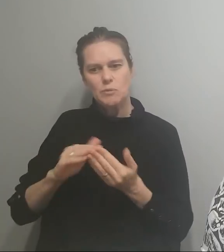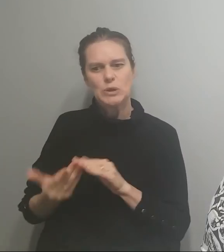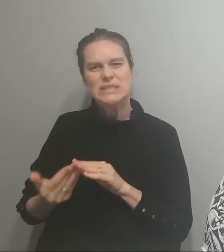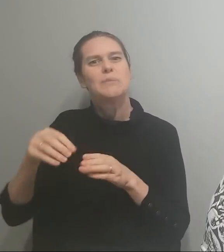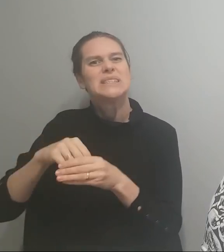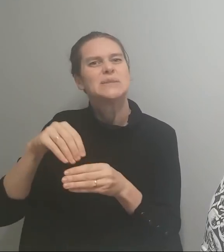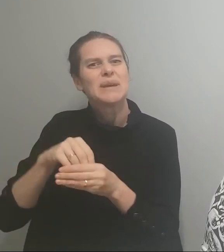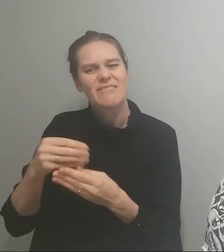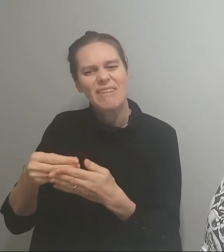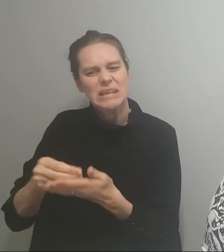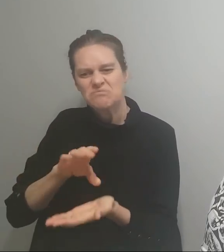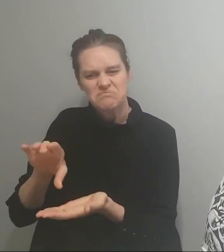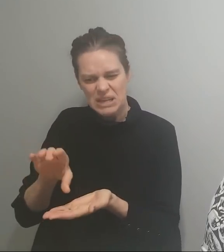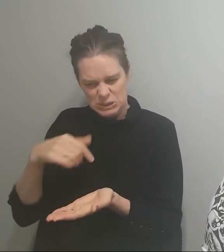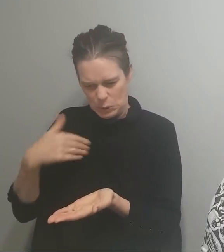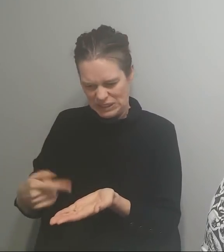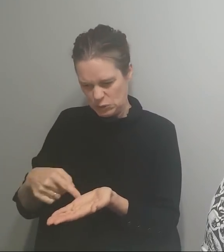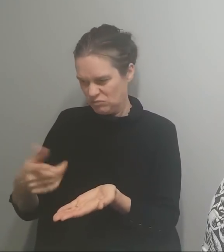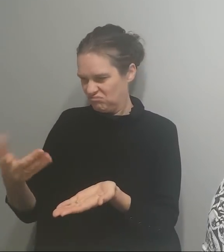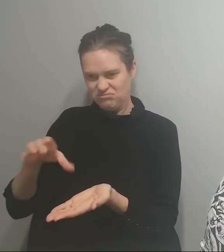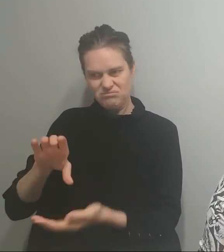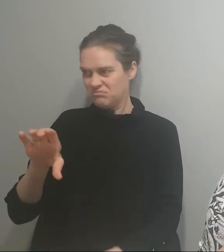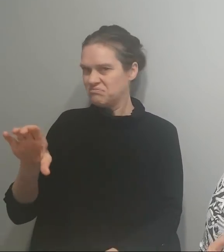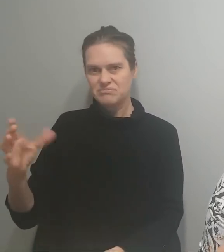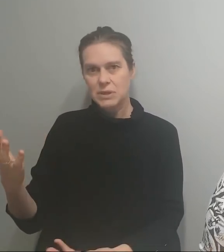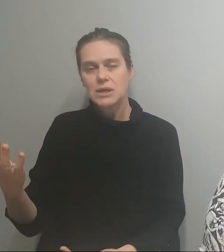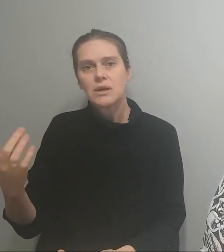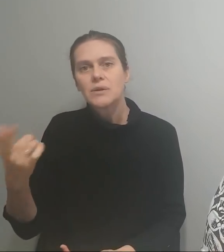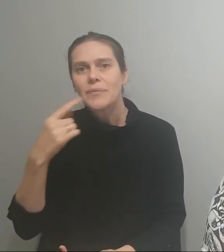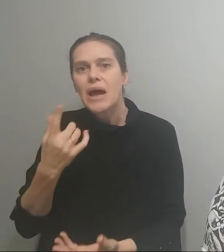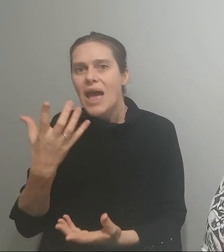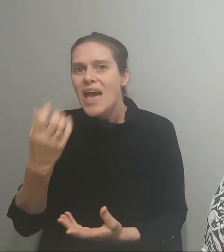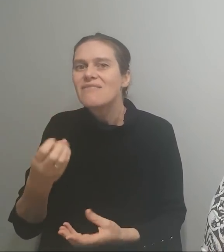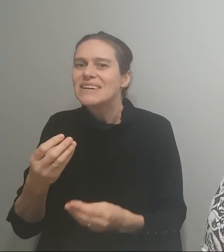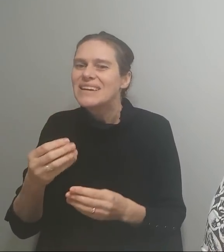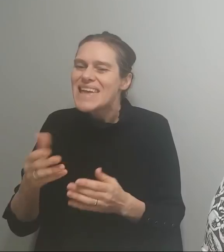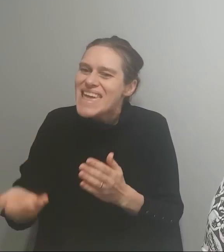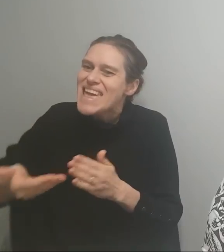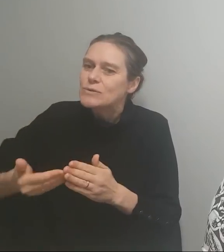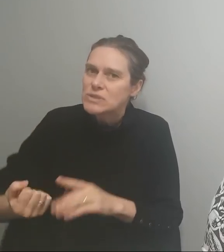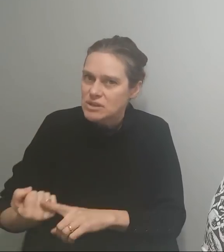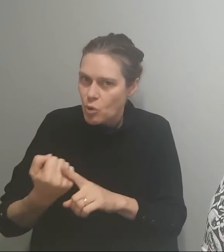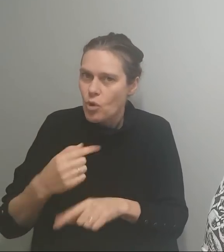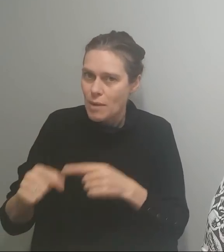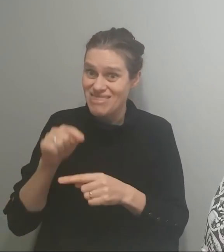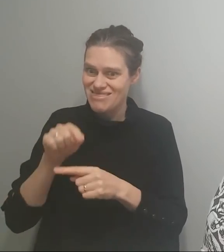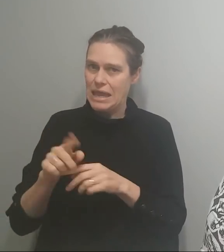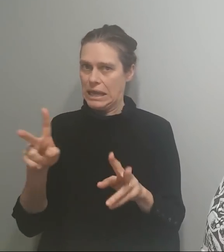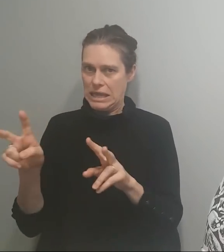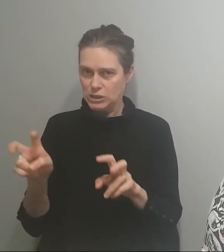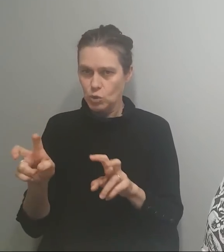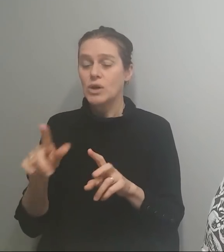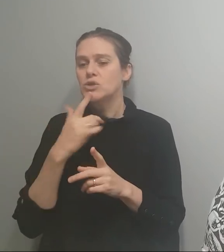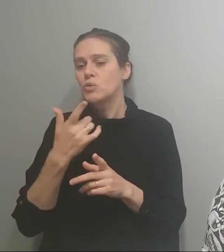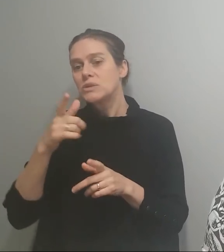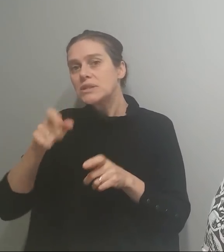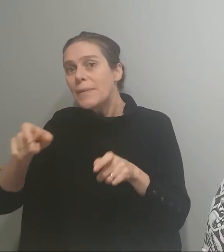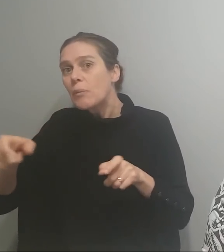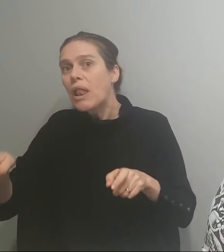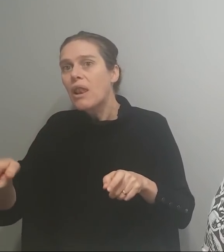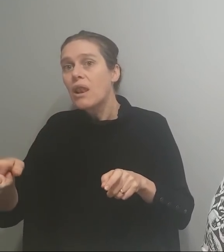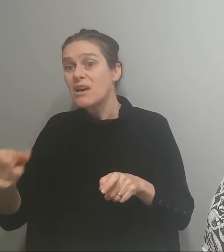in the Mid-Central prototype that allows for that. So for people who have looked at the information that came out